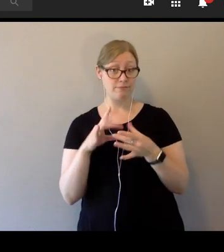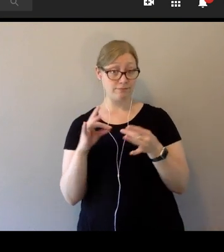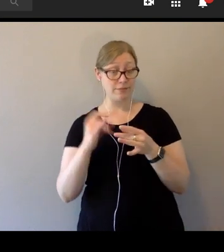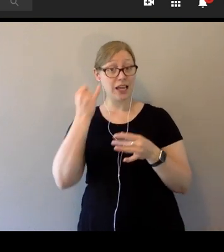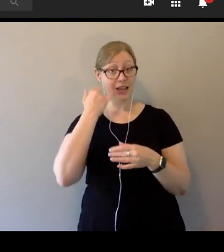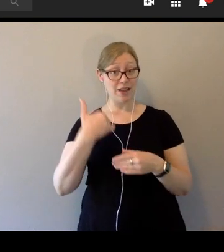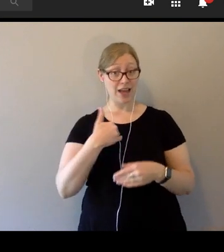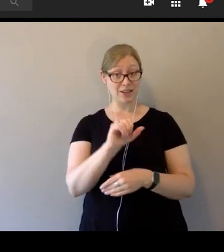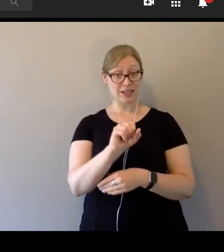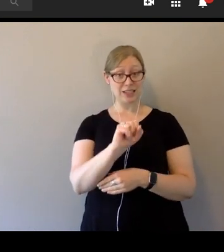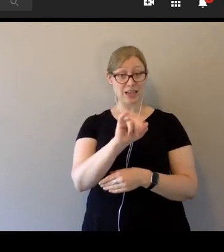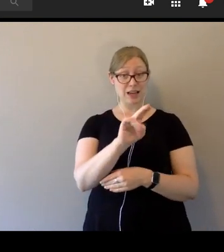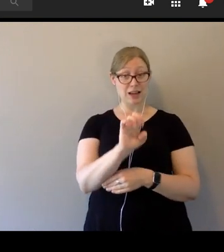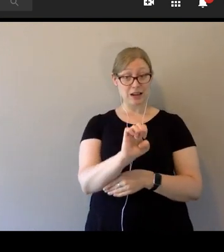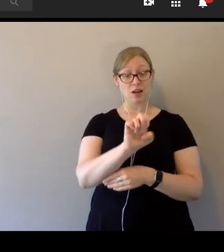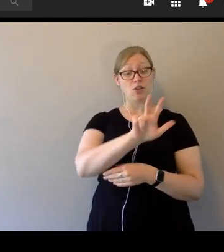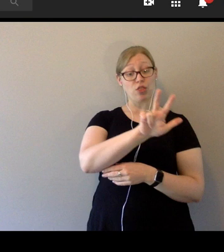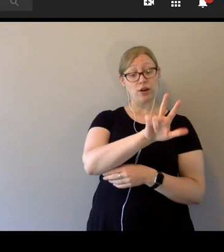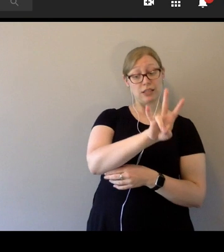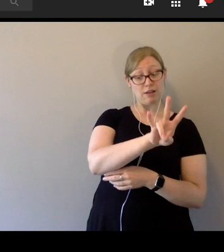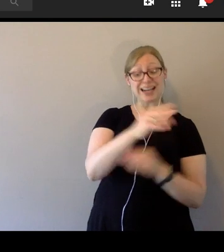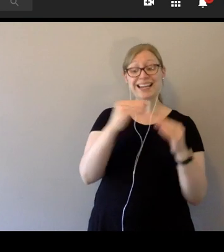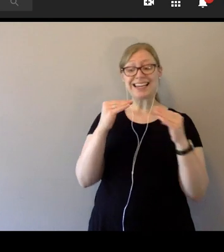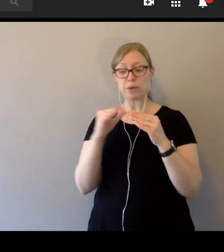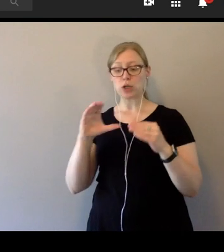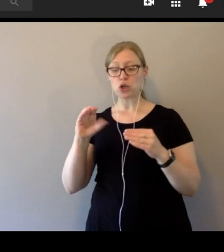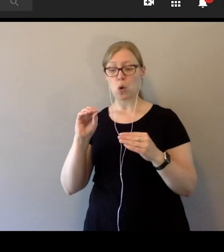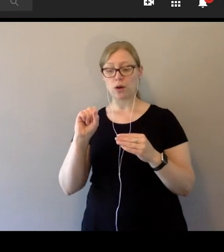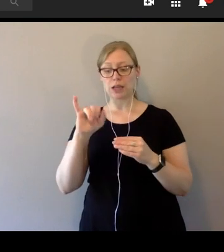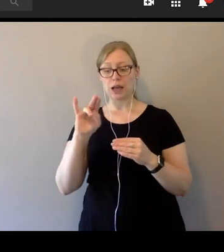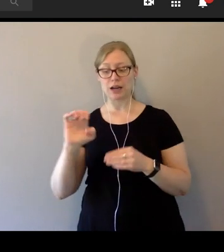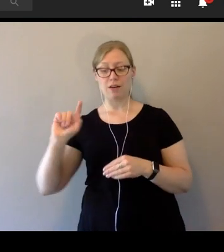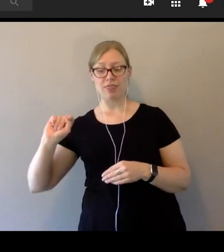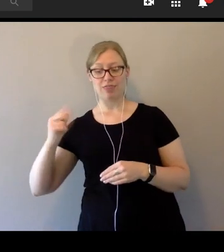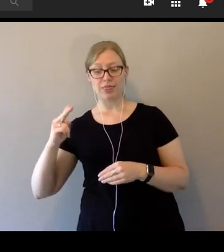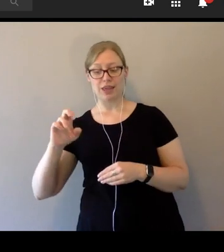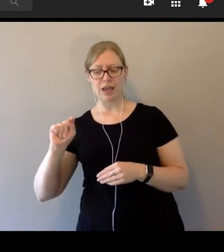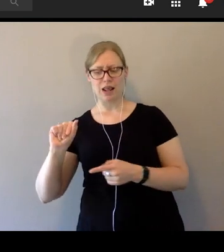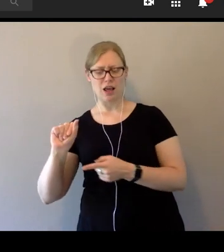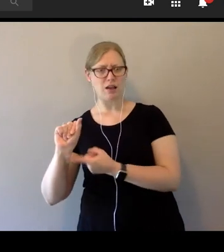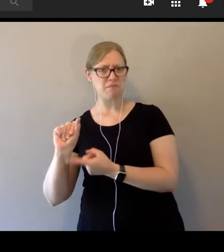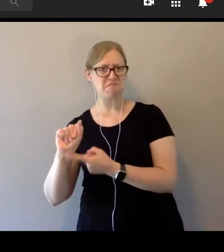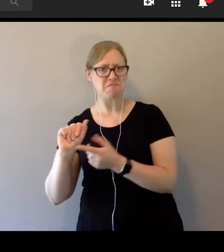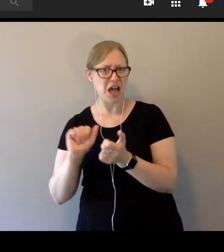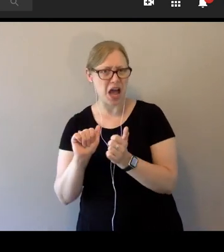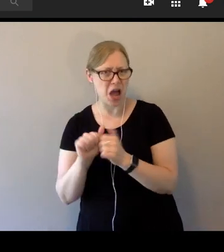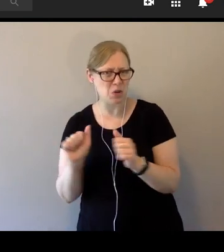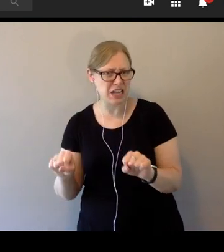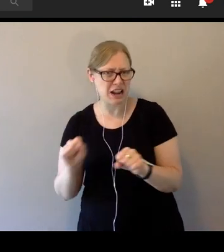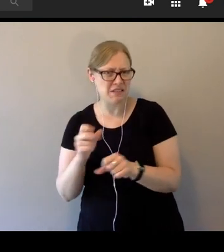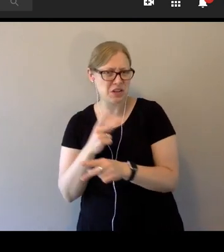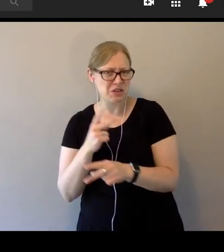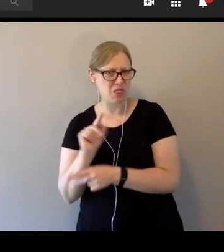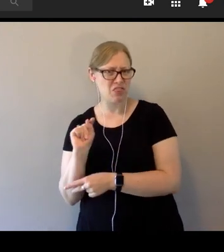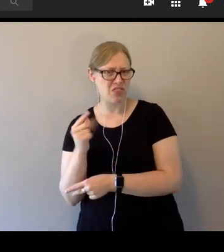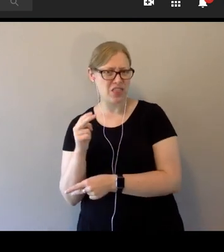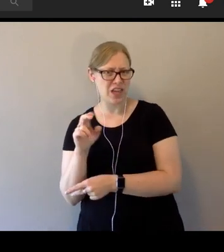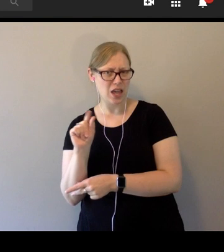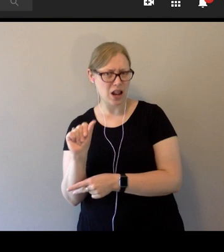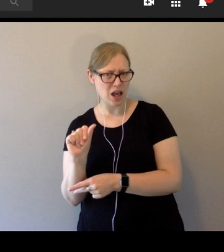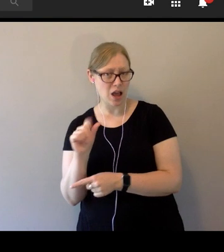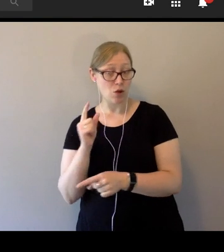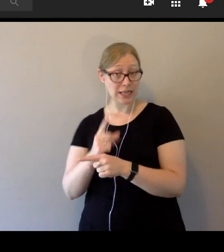37 equals cosine of theta, how do I know what theta is? So the sine of 37 equals